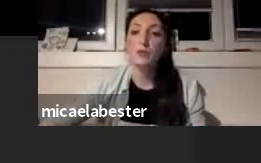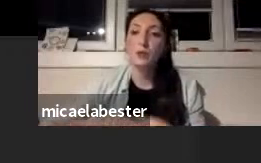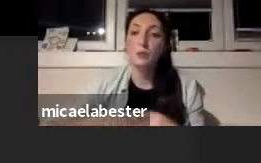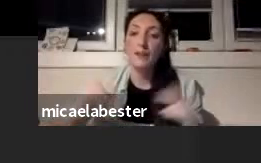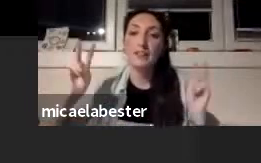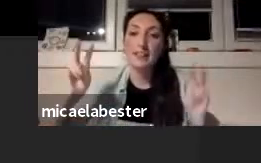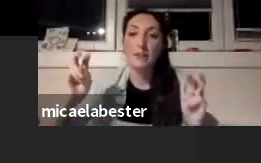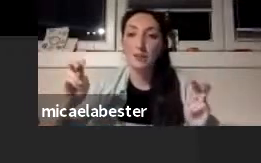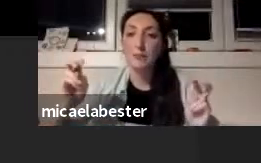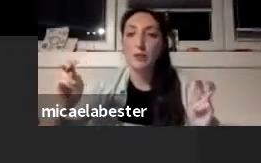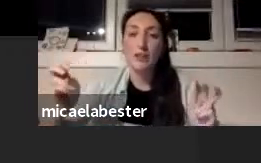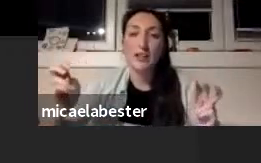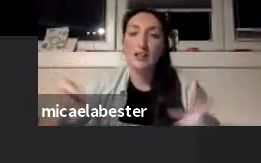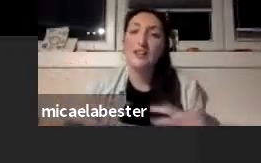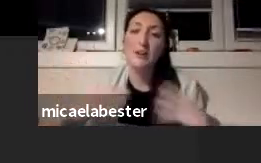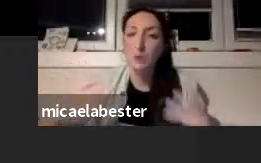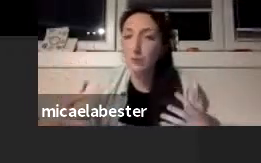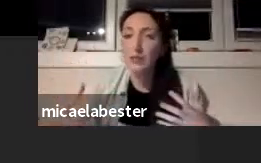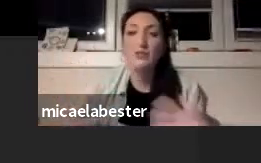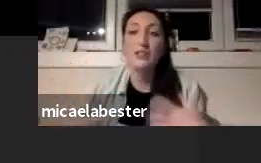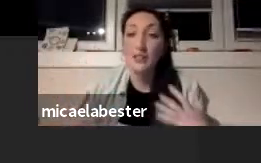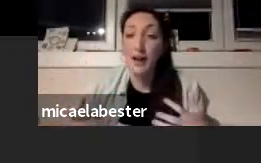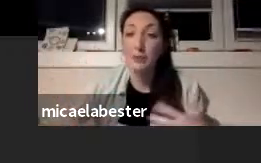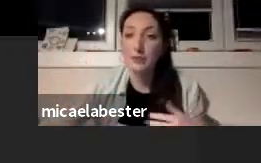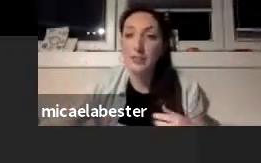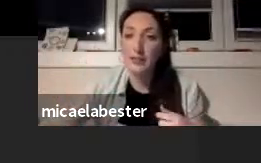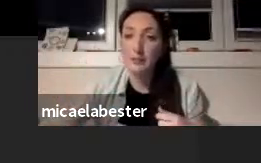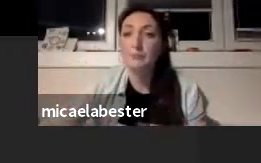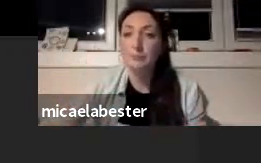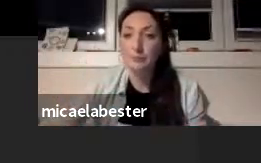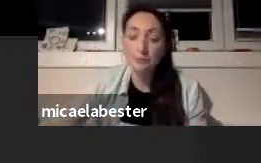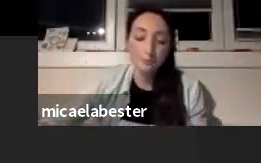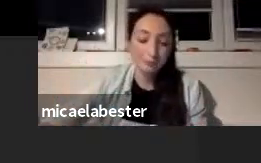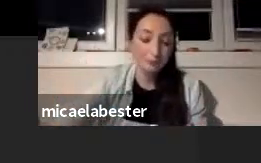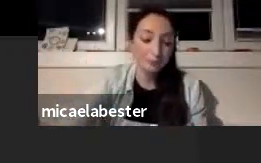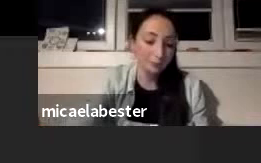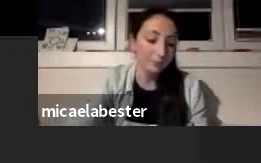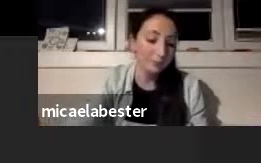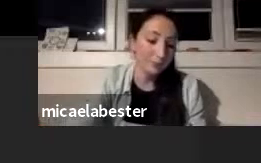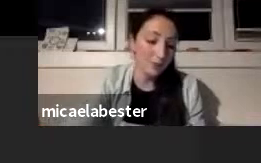So when we talk about the deaf community, that would be using a capital D.